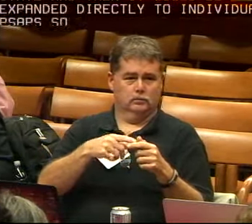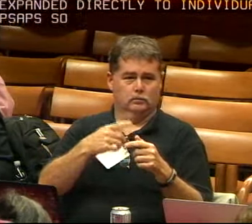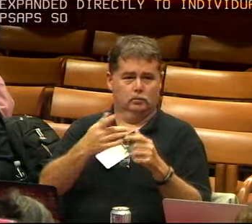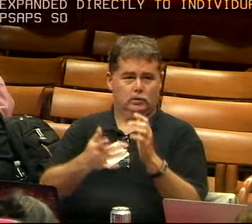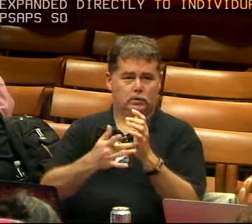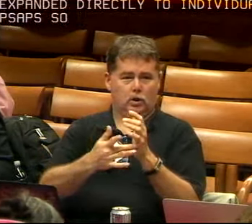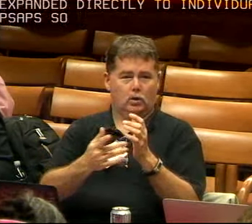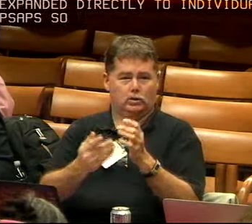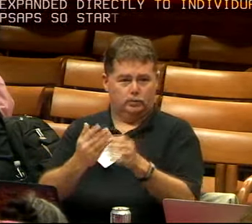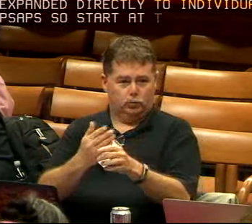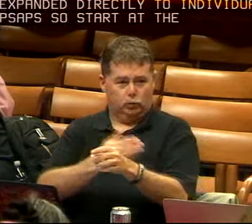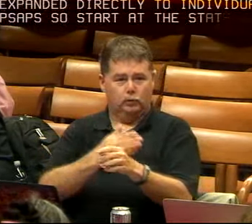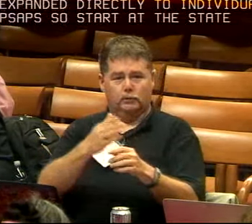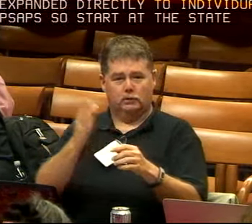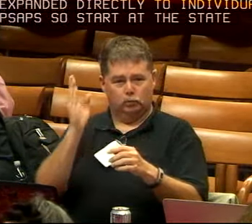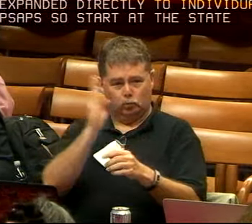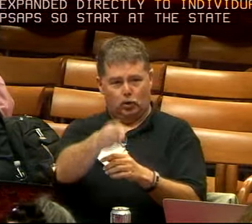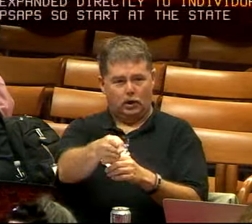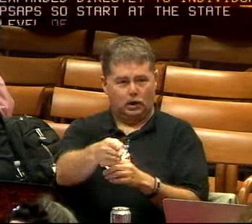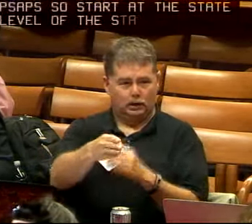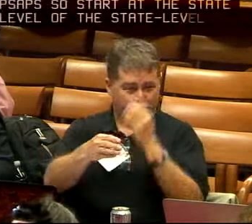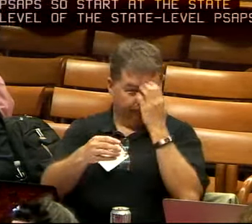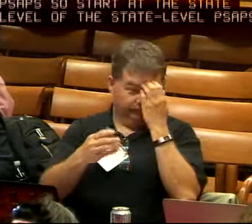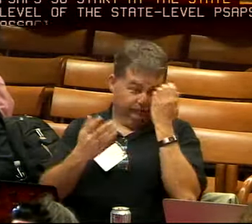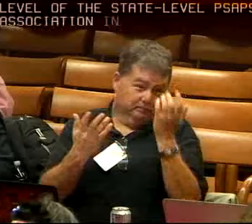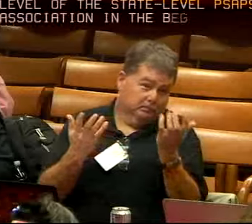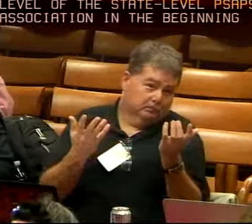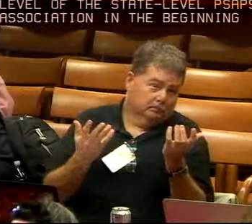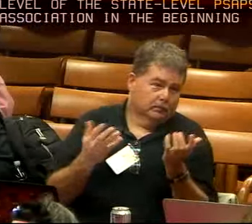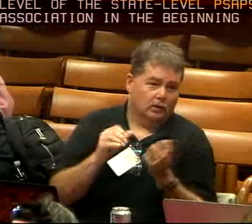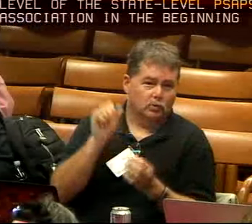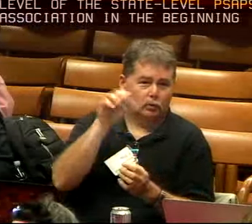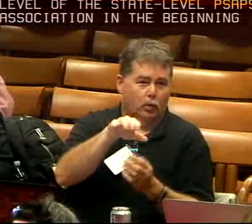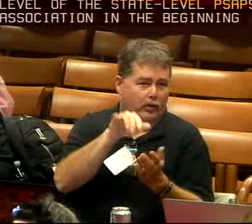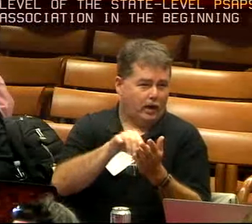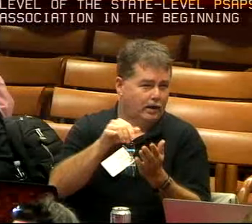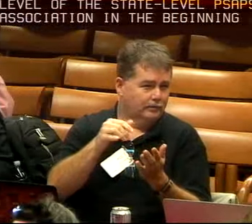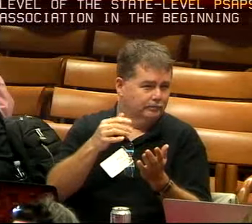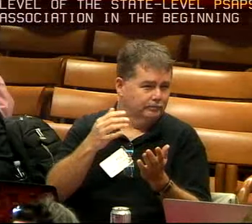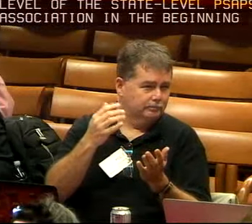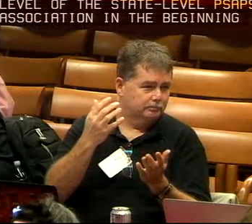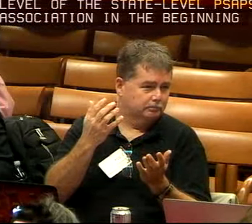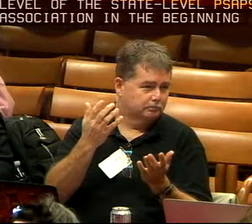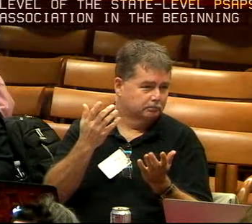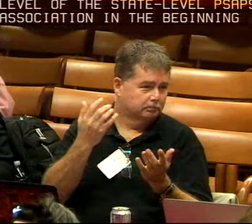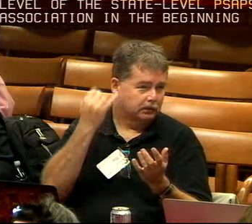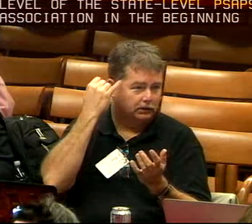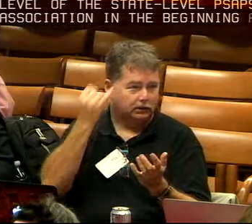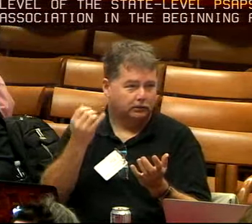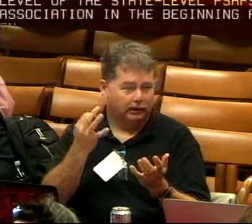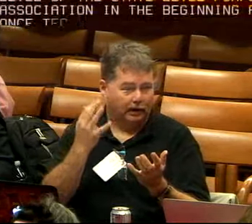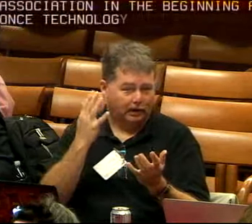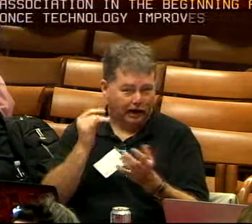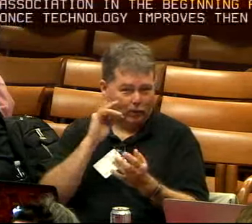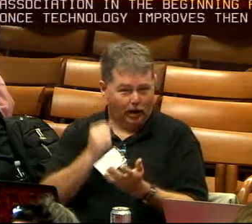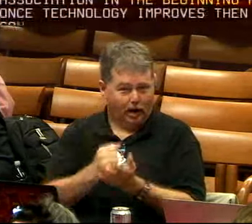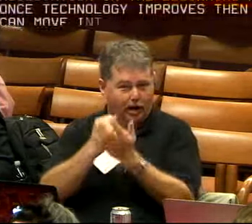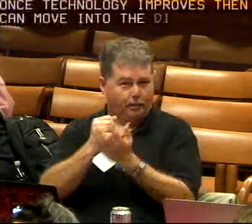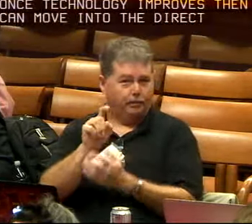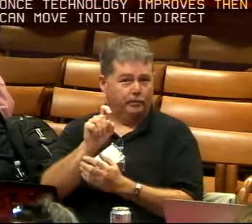beginning. And once technology improves, then we can move into the direct idea. Just an idea that had